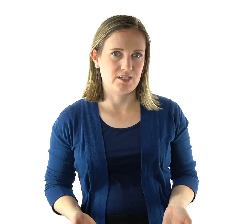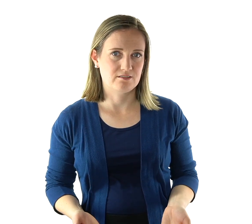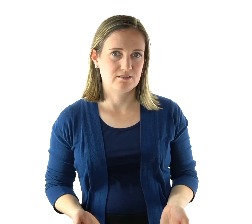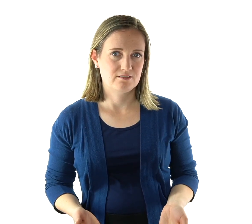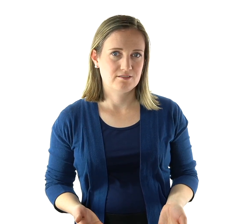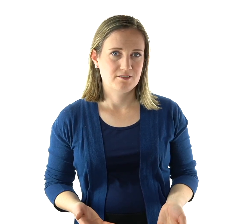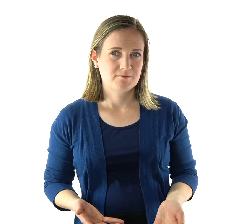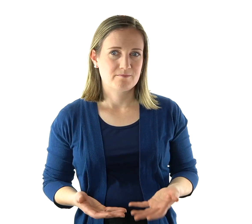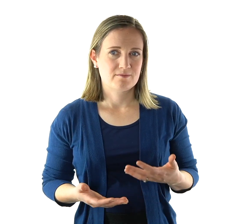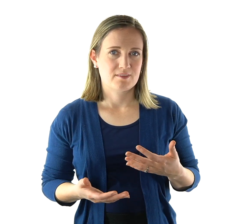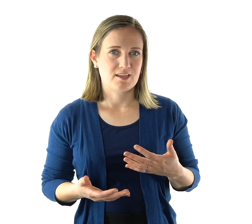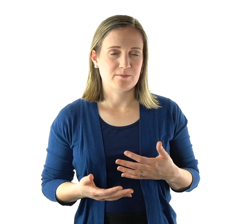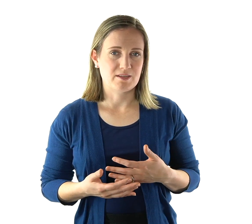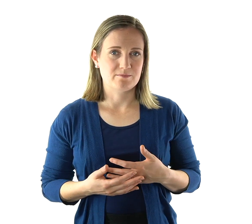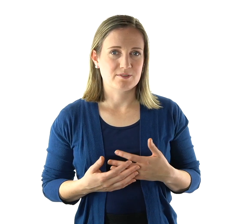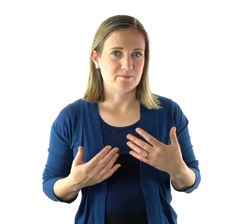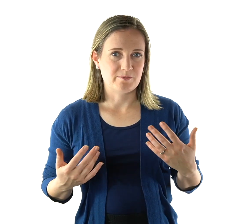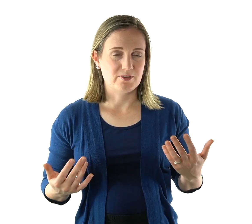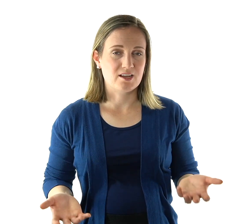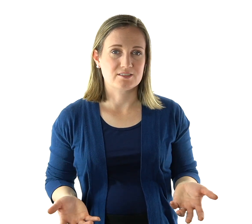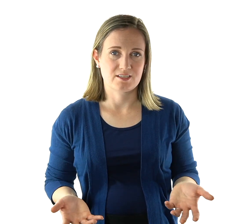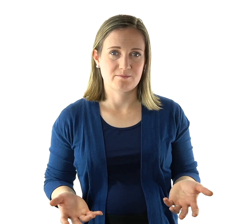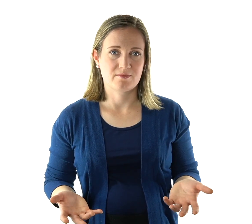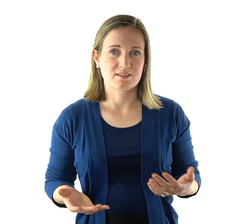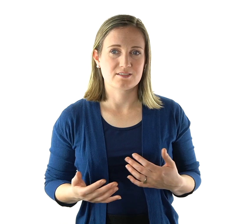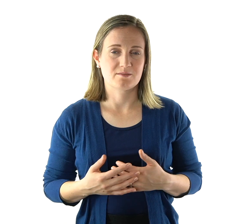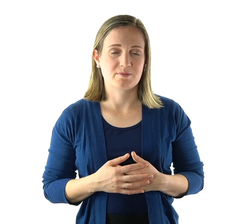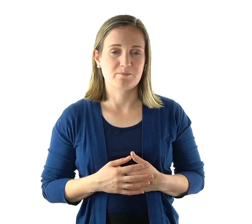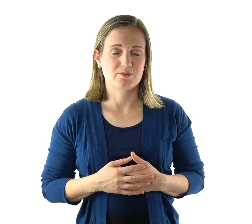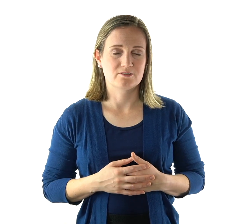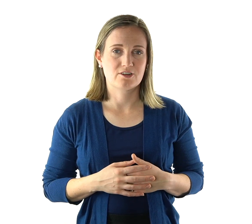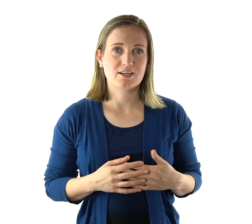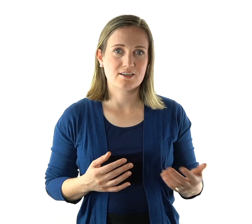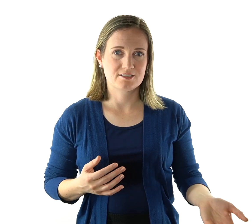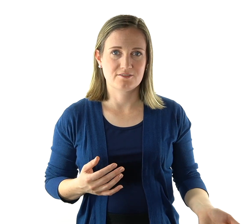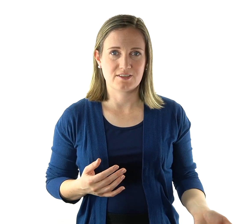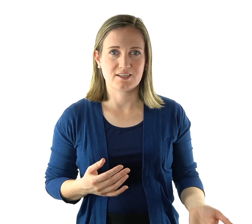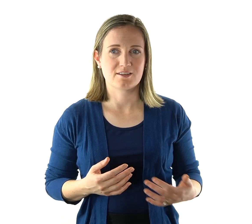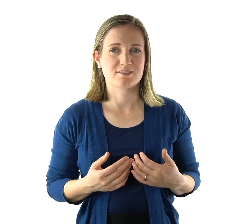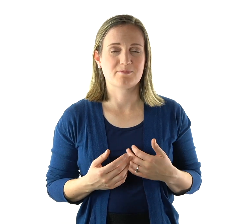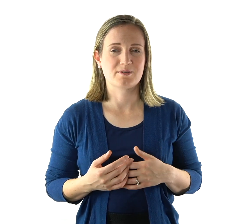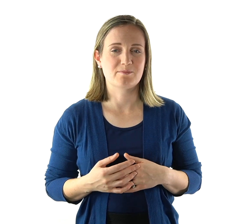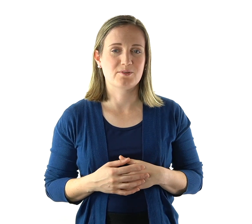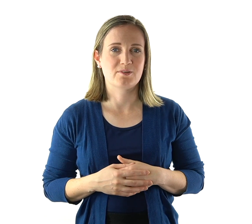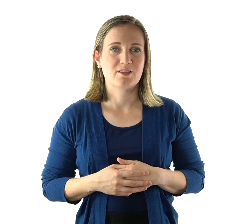feet. I bet some people hugged him, and some people cried on his feet, and some people,